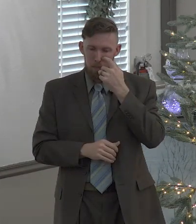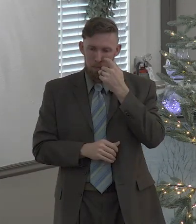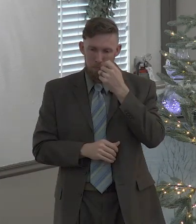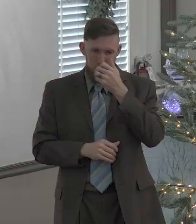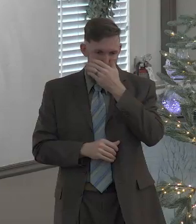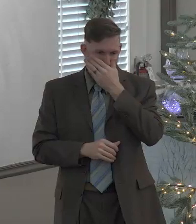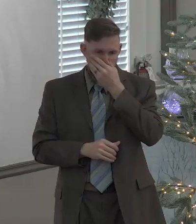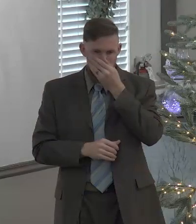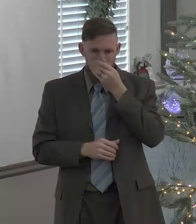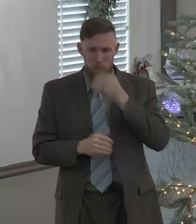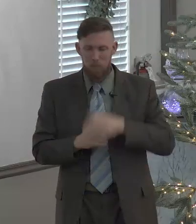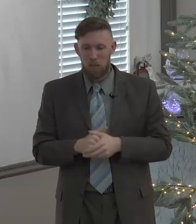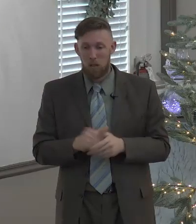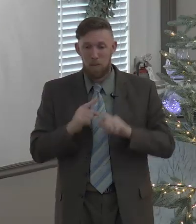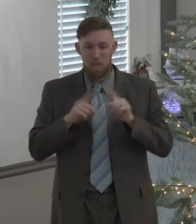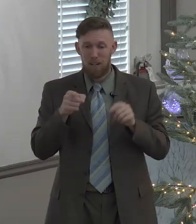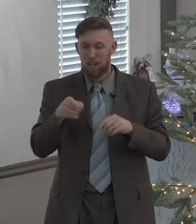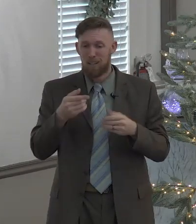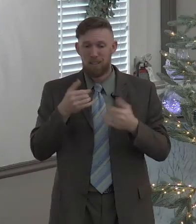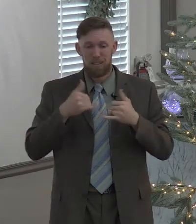He's dying slowly.